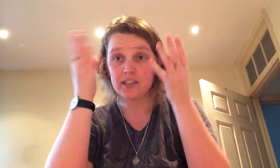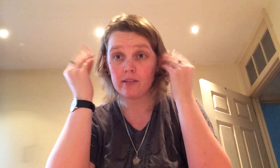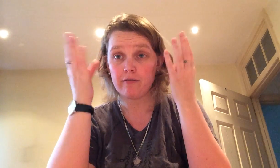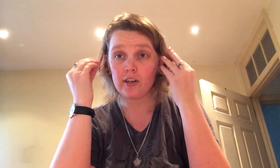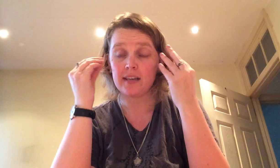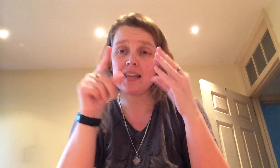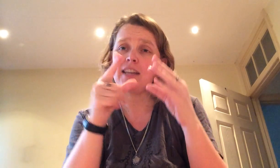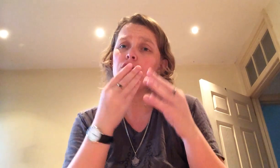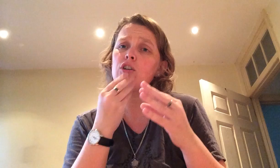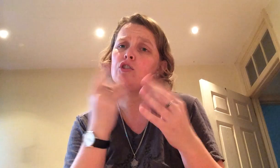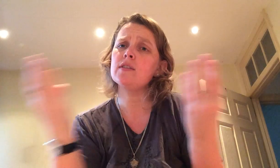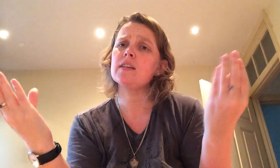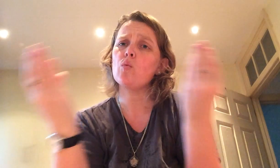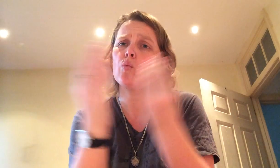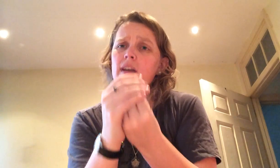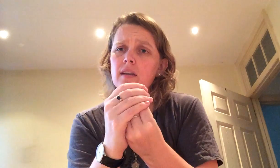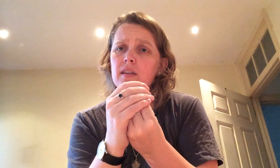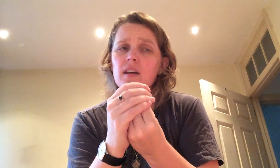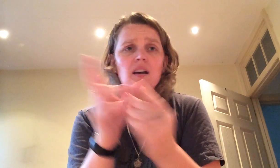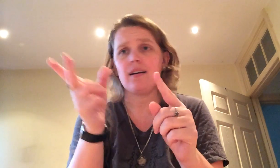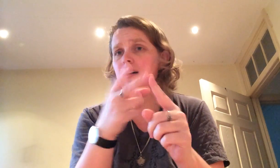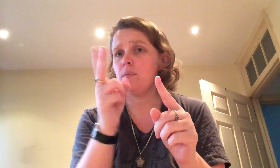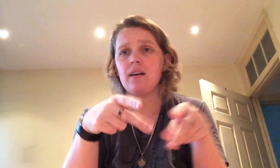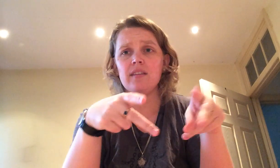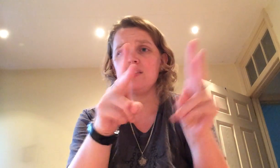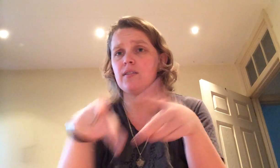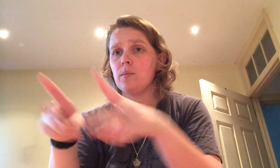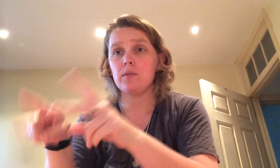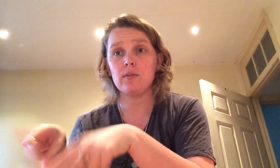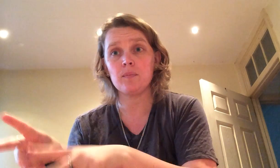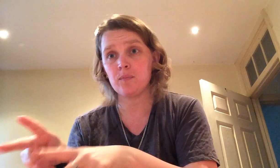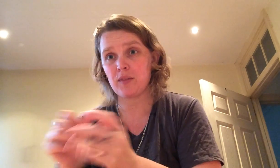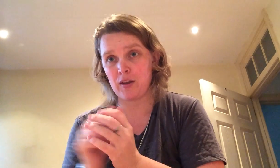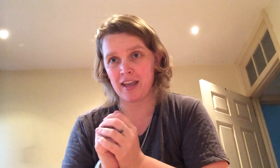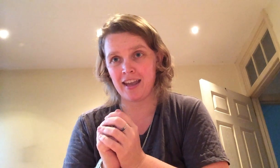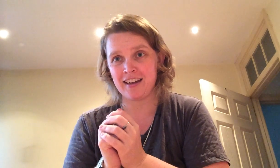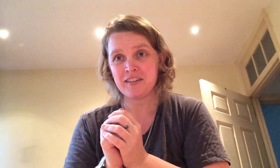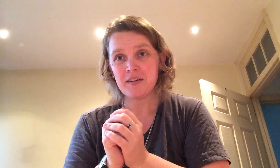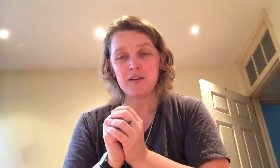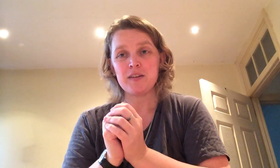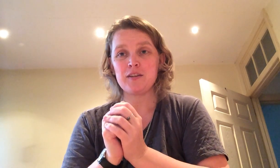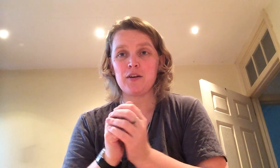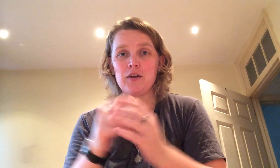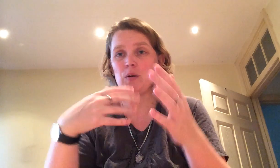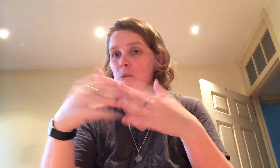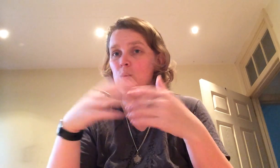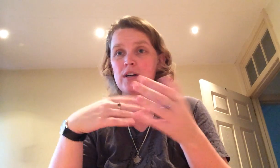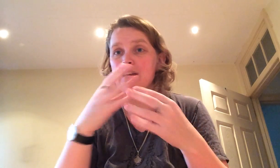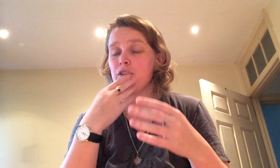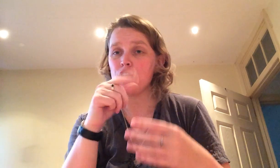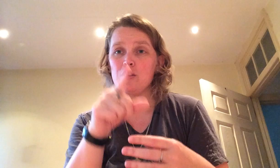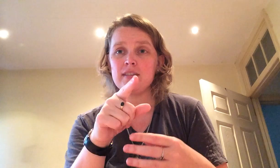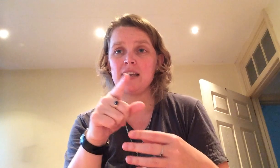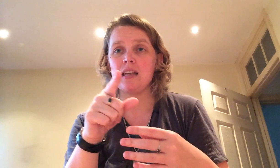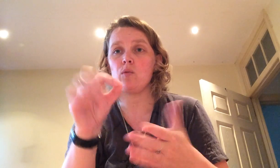teaching phonics, and you can use it with other systems. Okay, so whatever you're using,